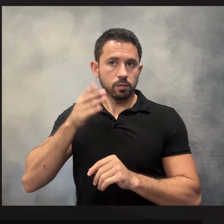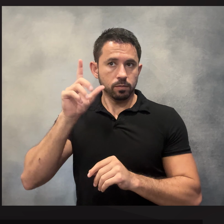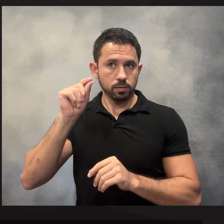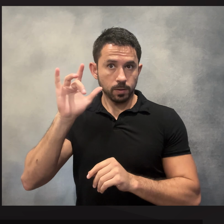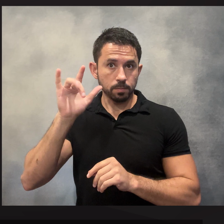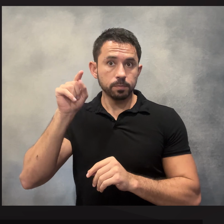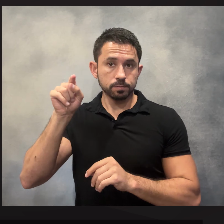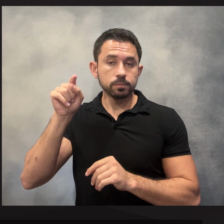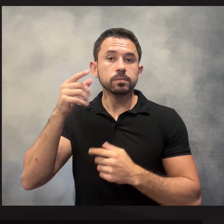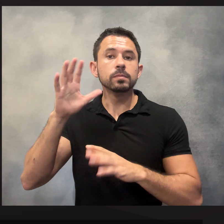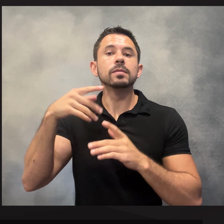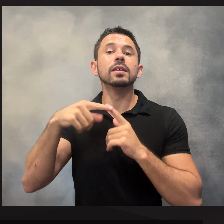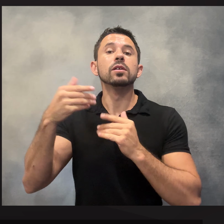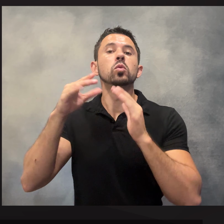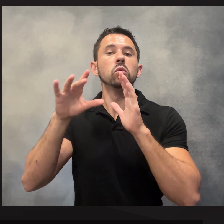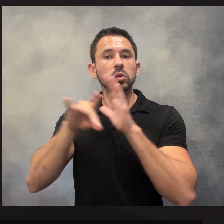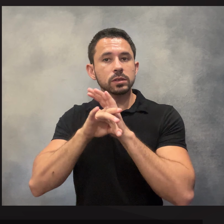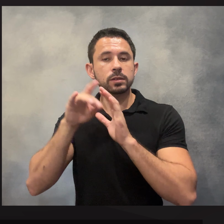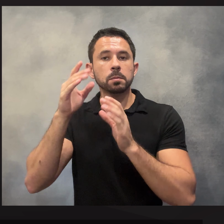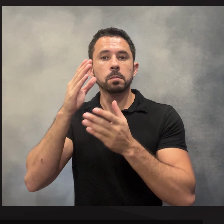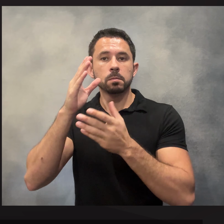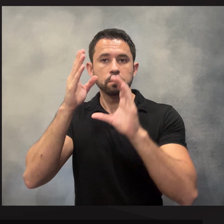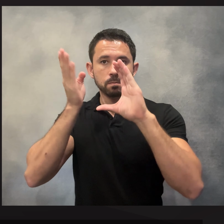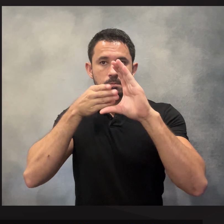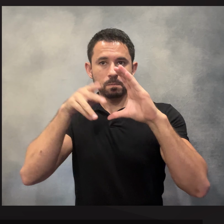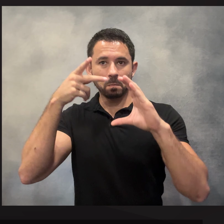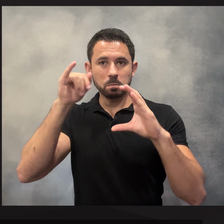Then we chose the pie chart type.